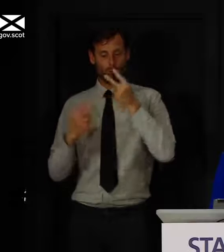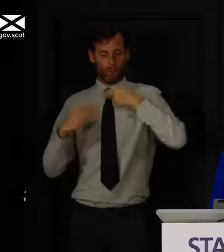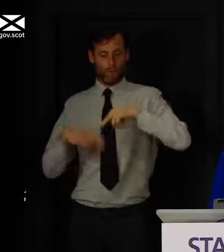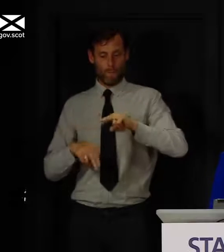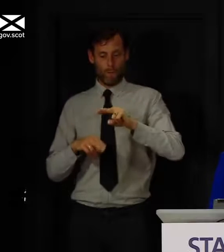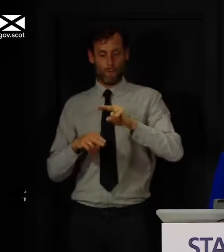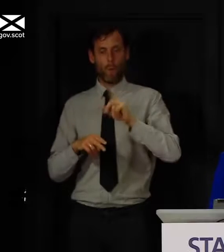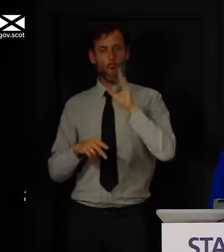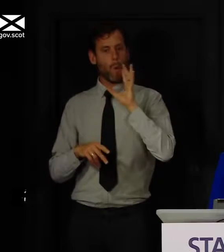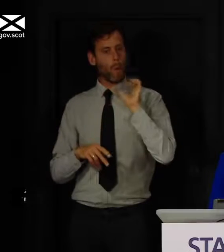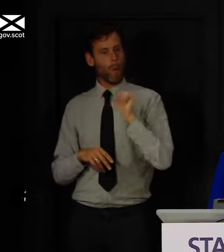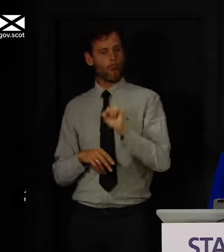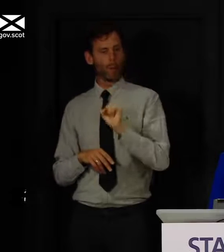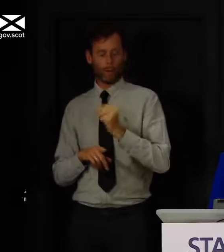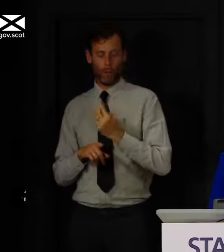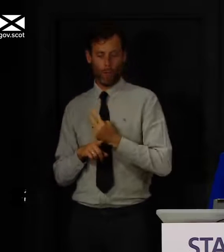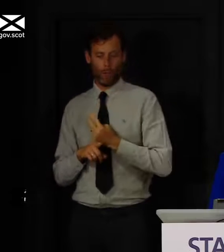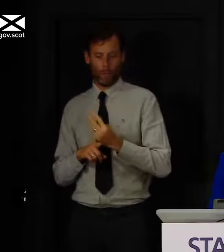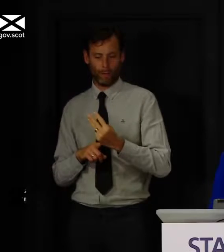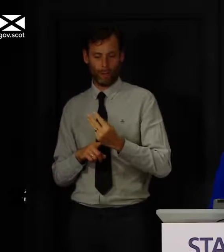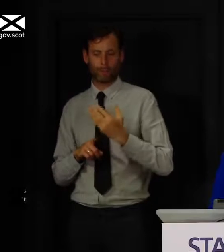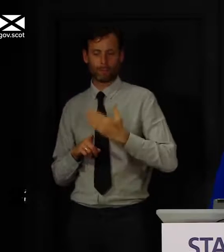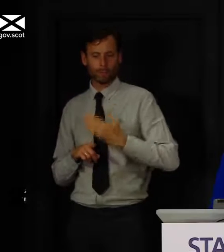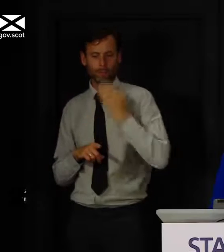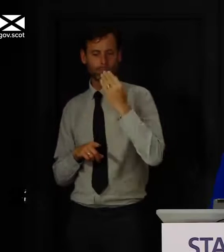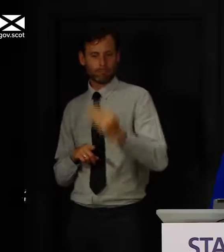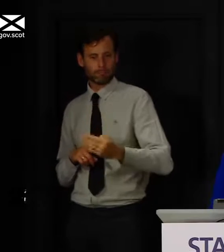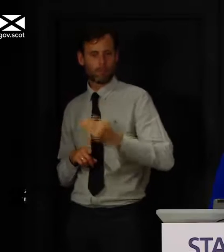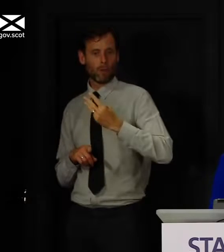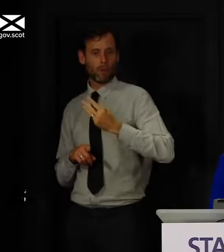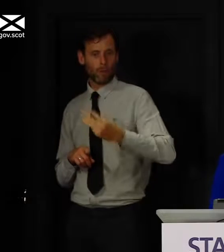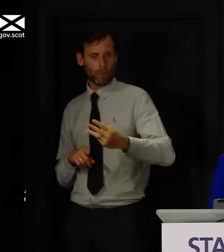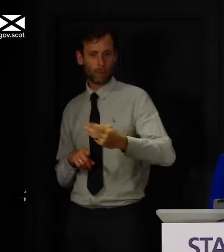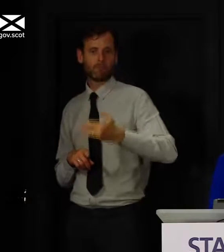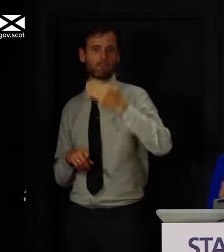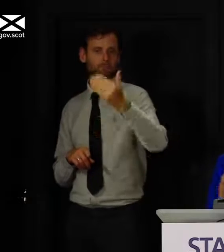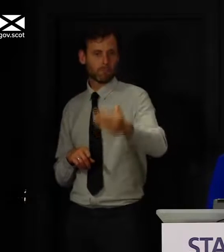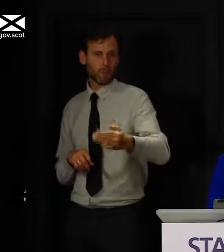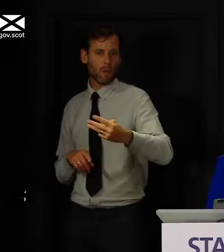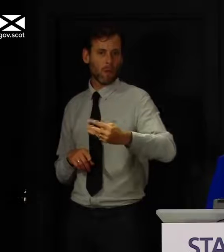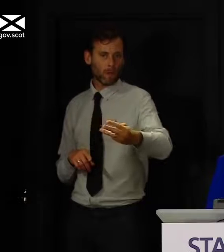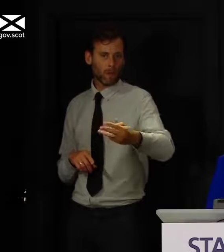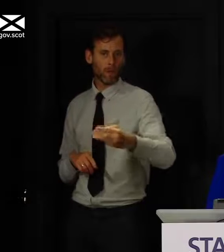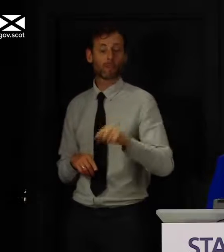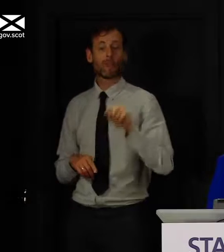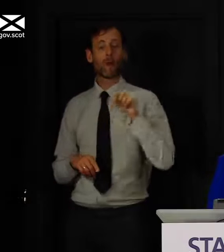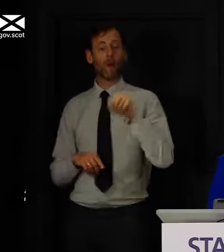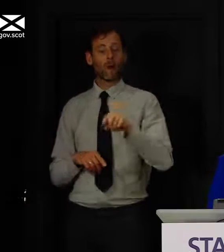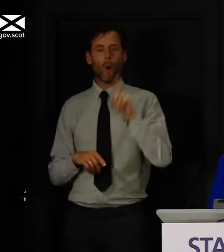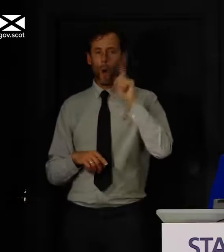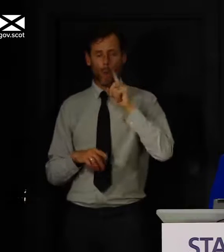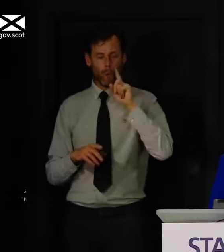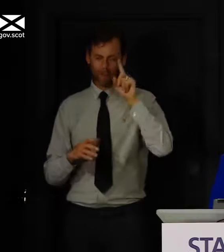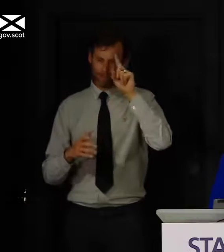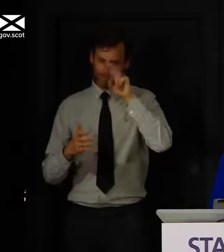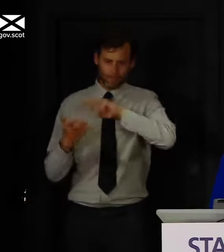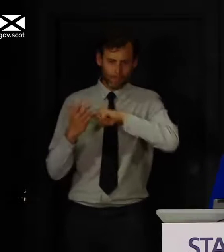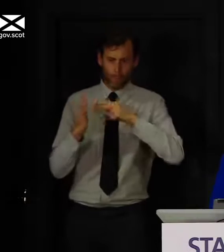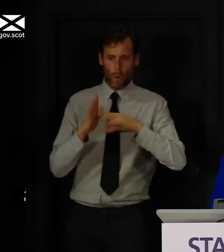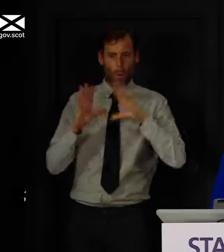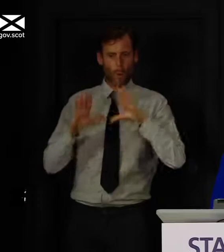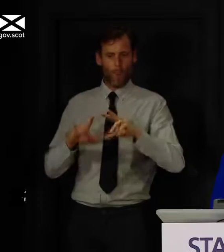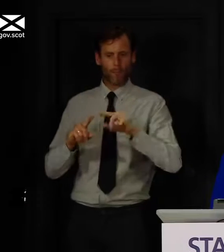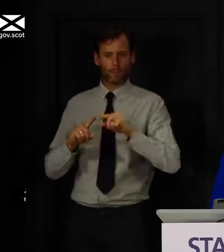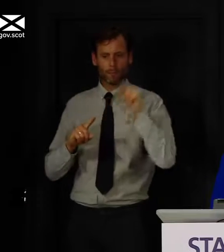are 3 weeks apart. So the modelling that will be done will take all of that into account and